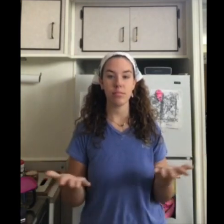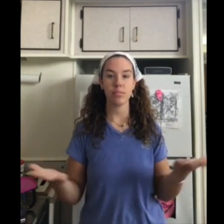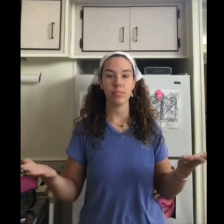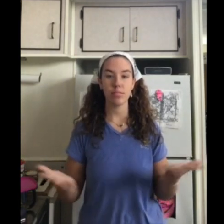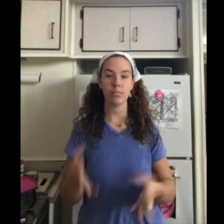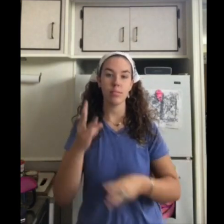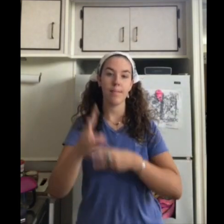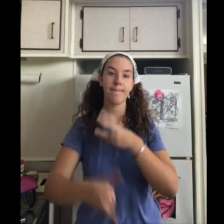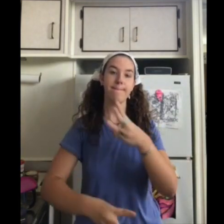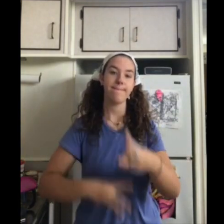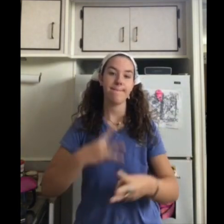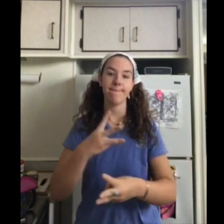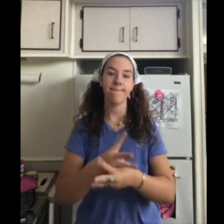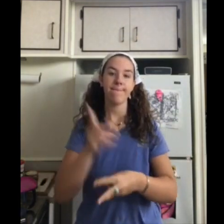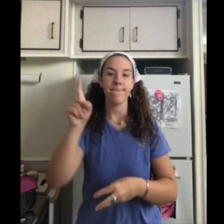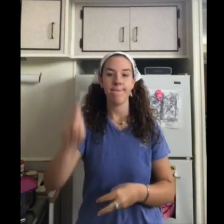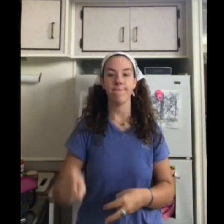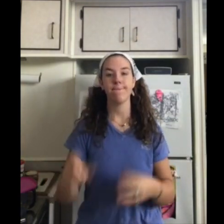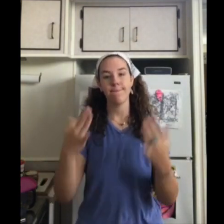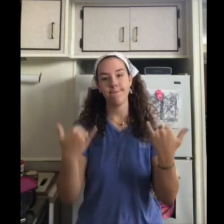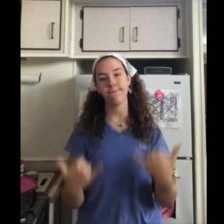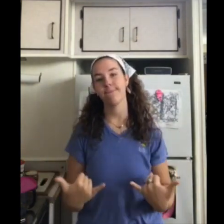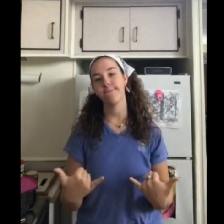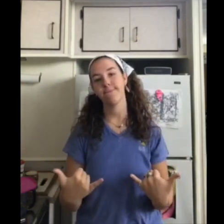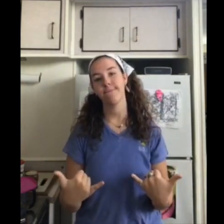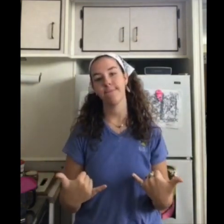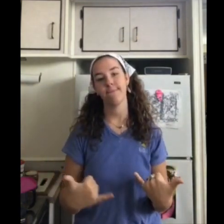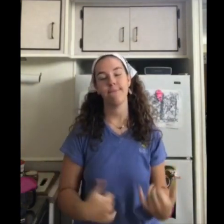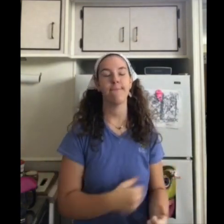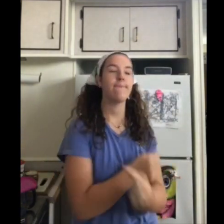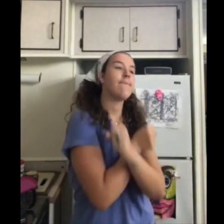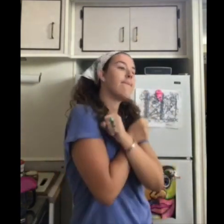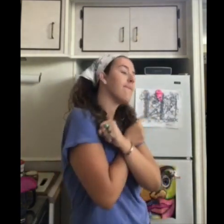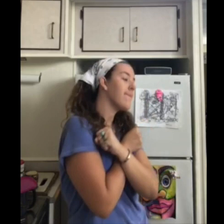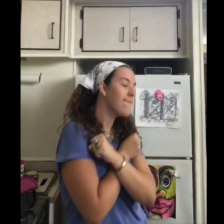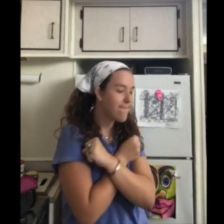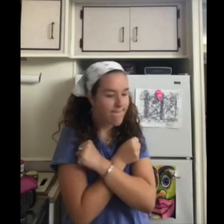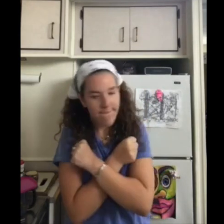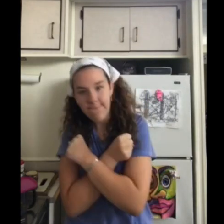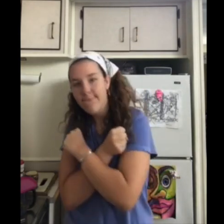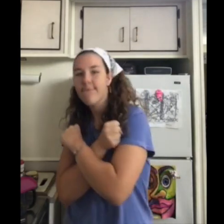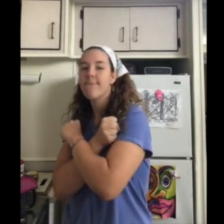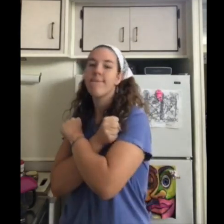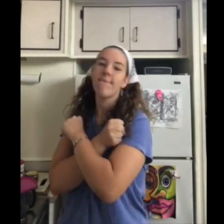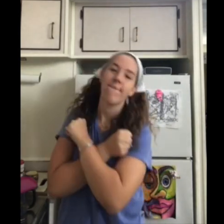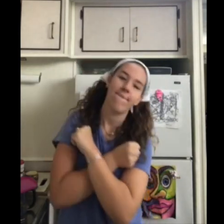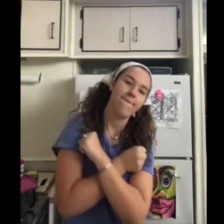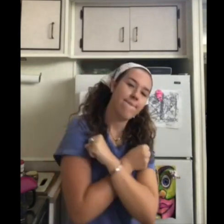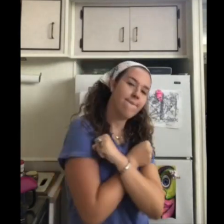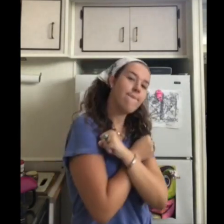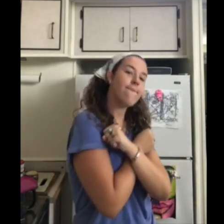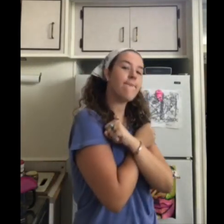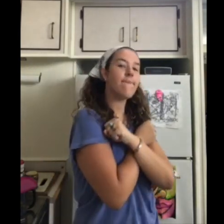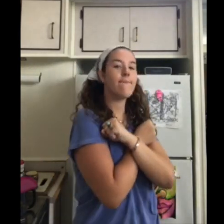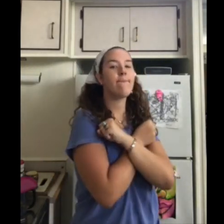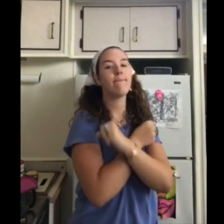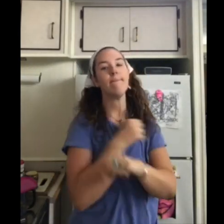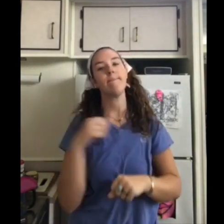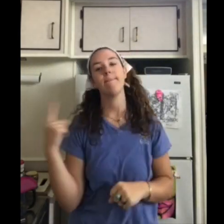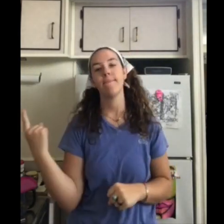What the world needs now is love, sweet love. It's